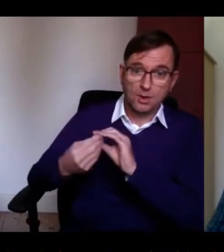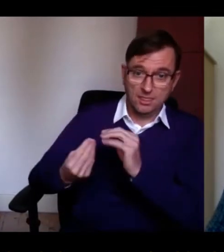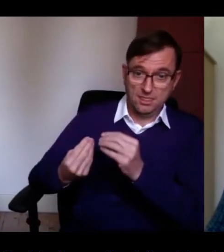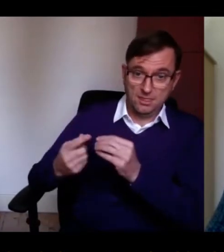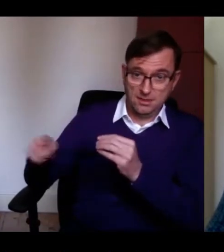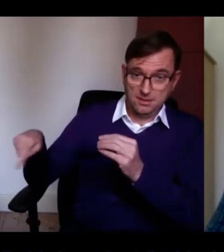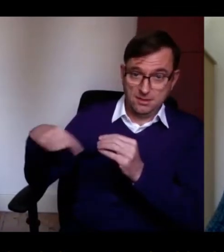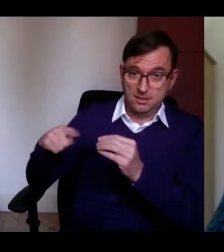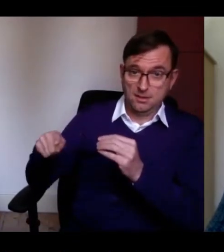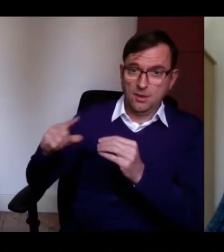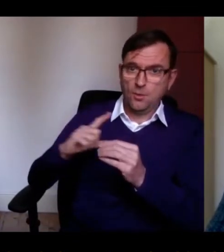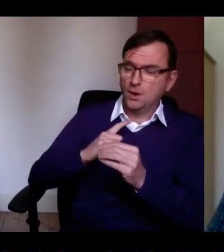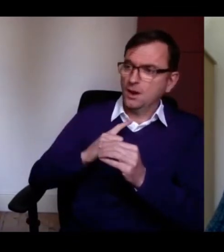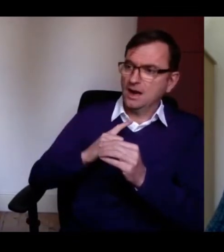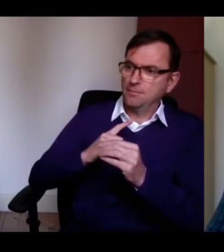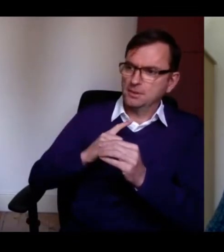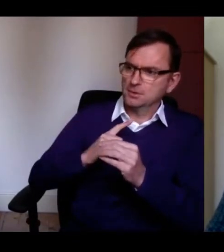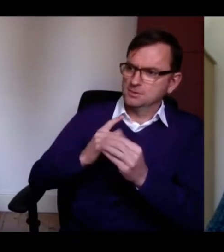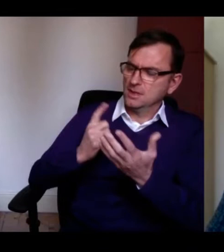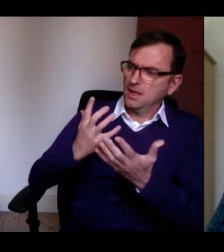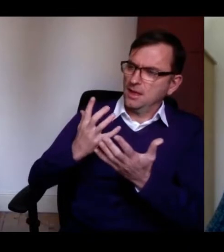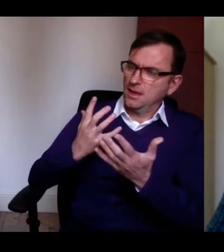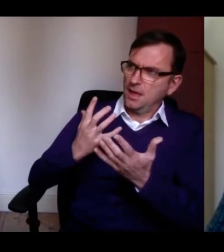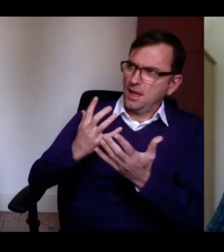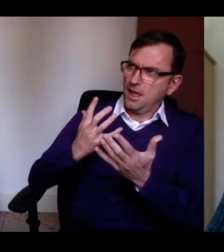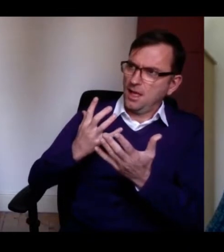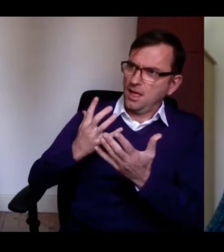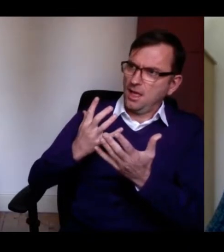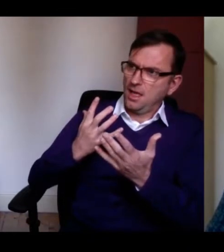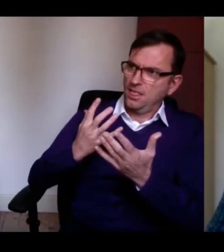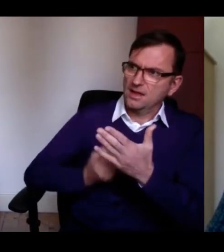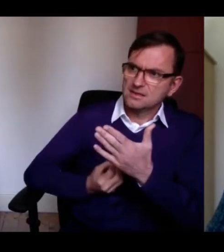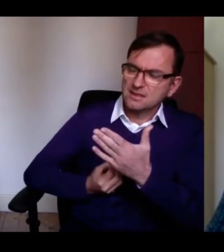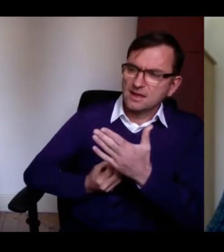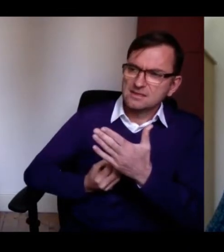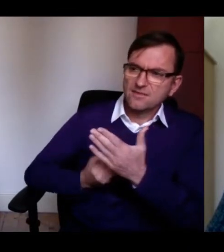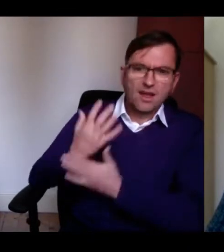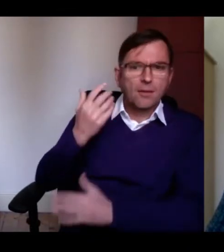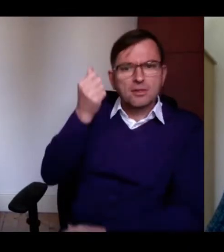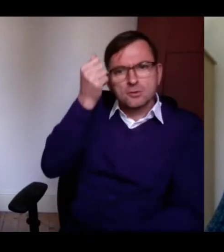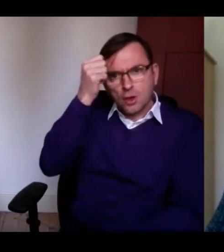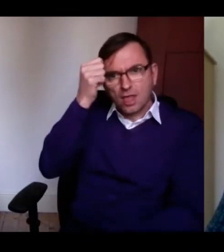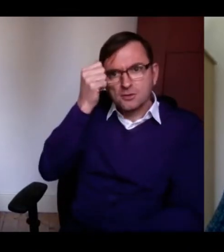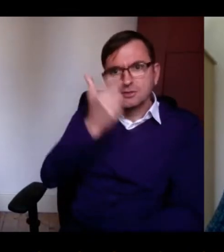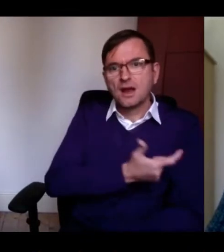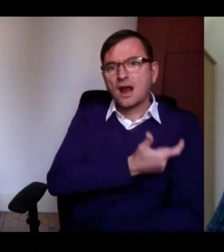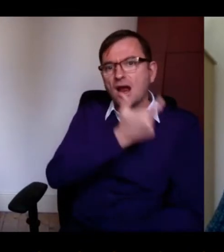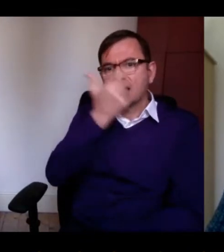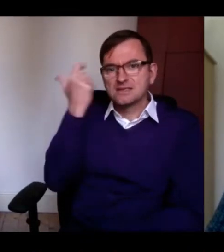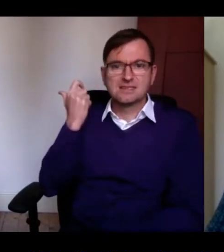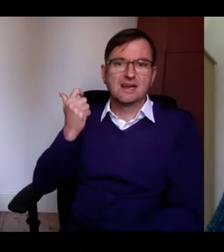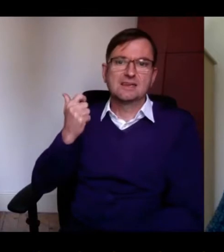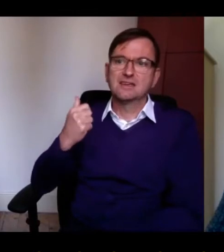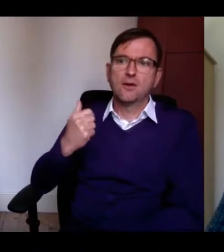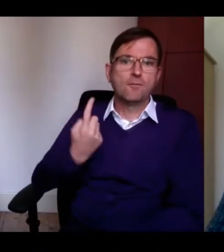interpreters. So, I mean, why that's important is, is they develop